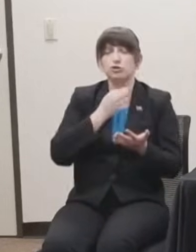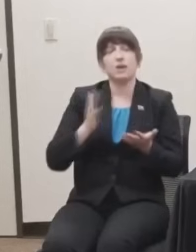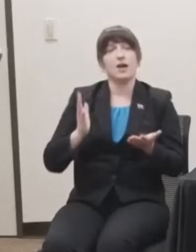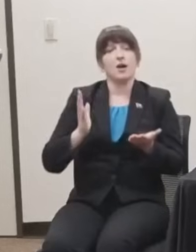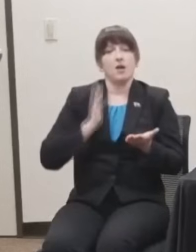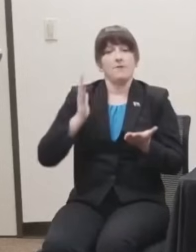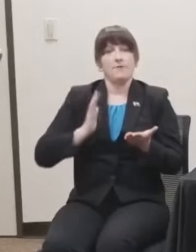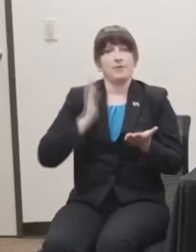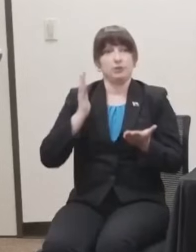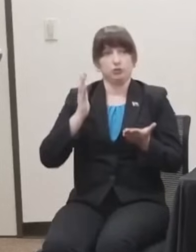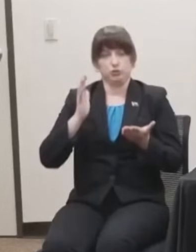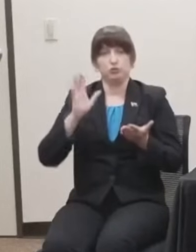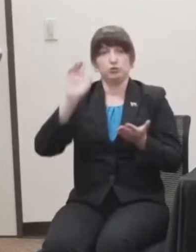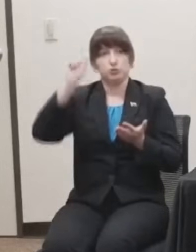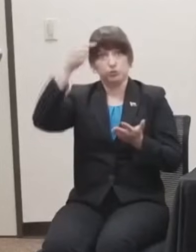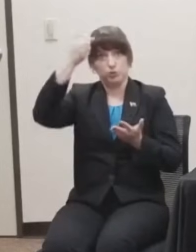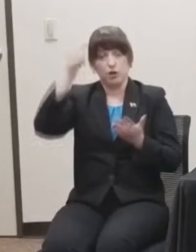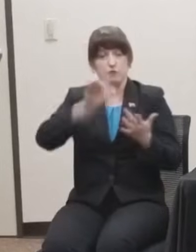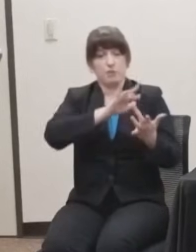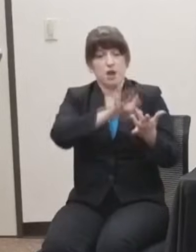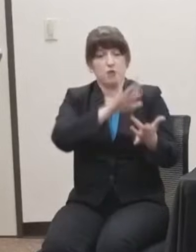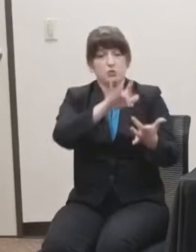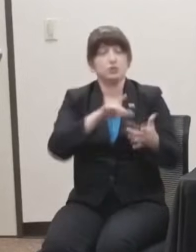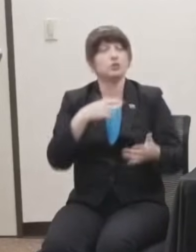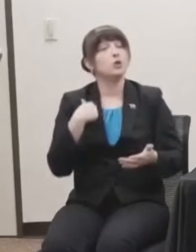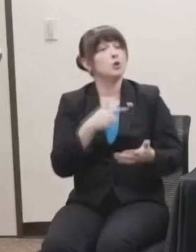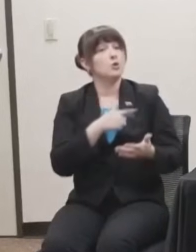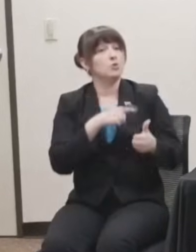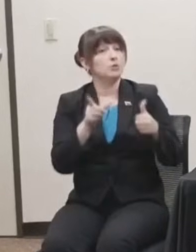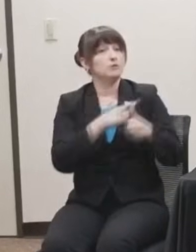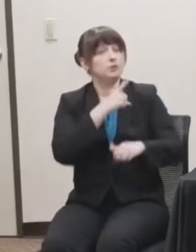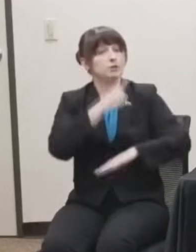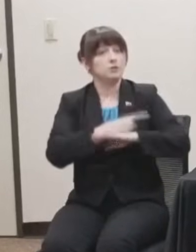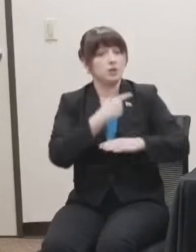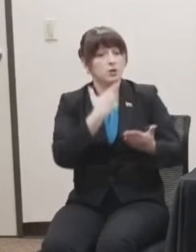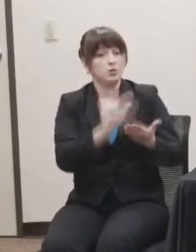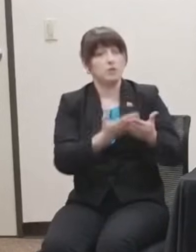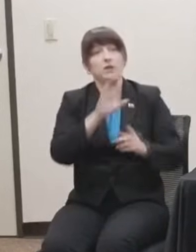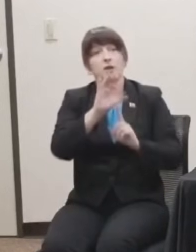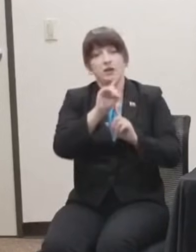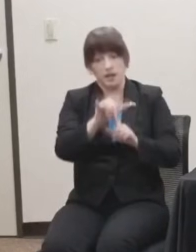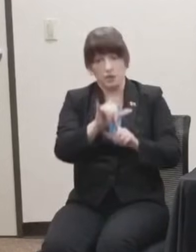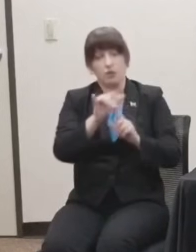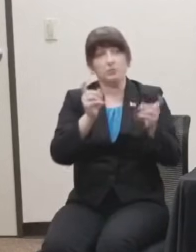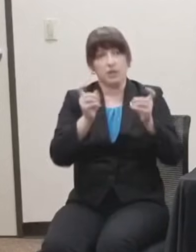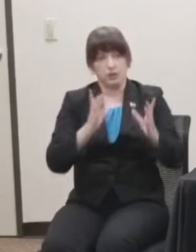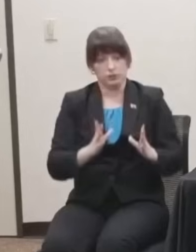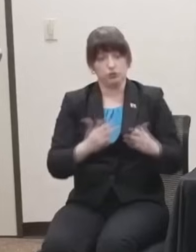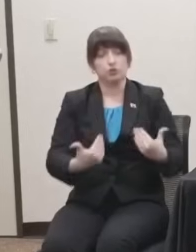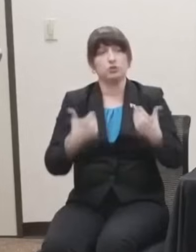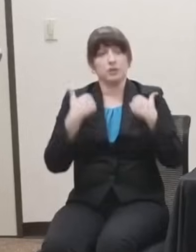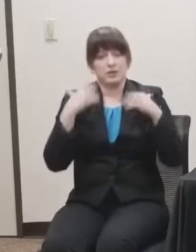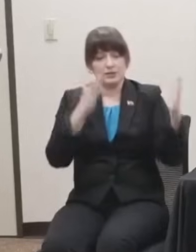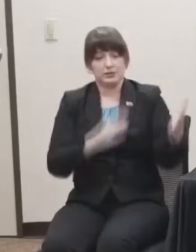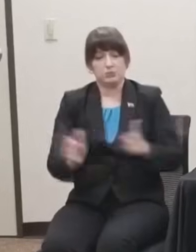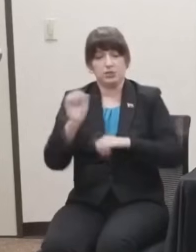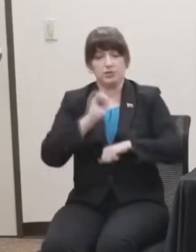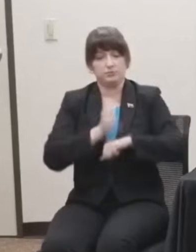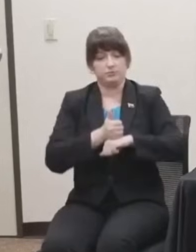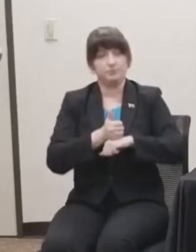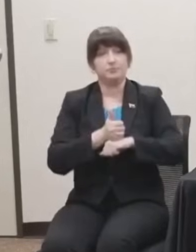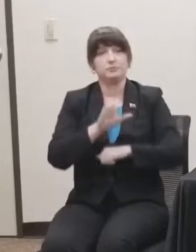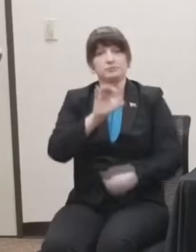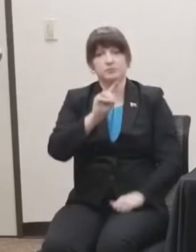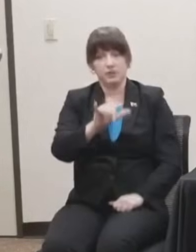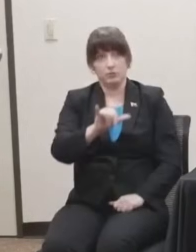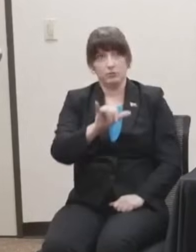You know, we talked to the county emergency manager when we were there the first day, and the county does have a plan for that county and the 18 or so camps